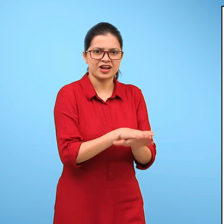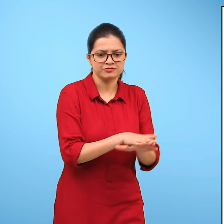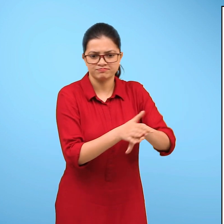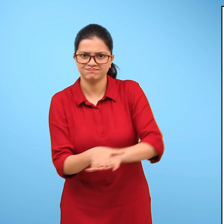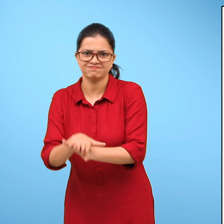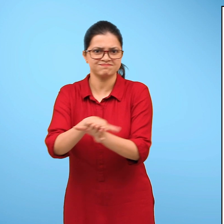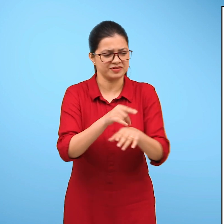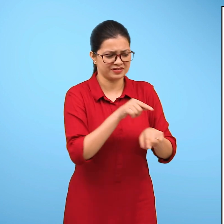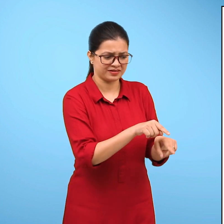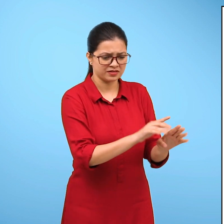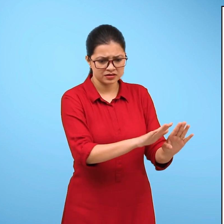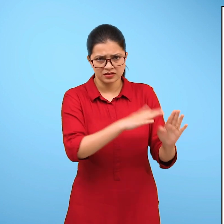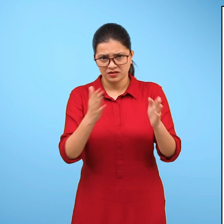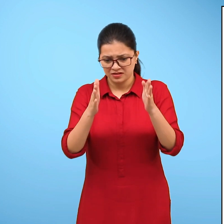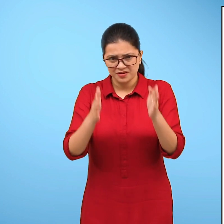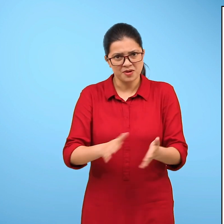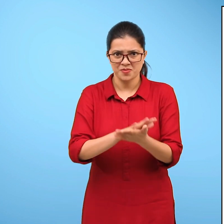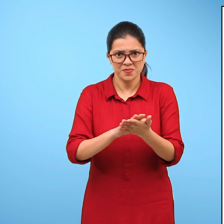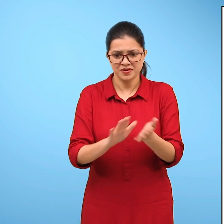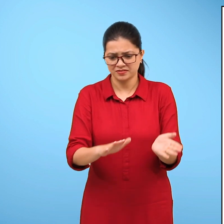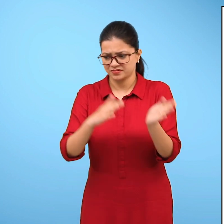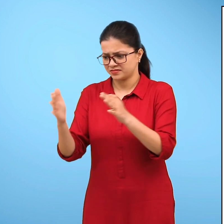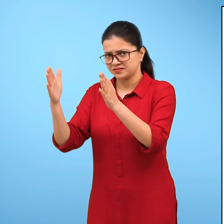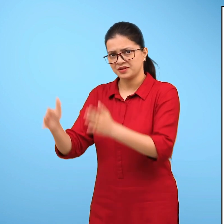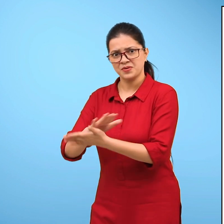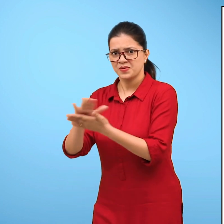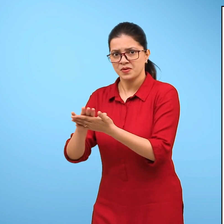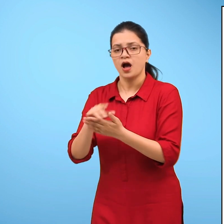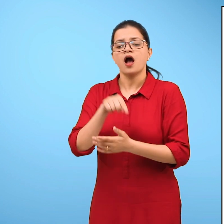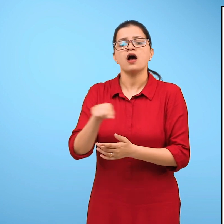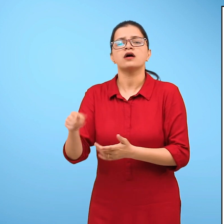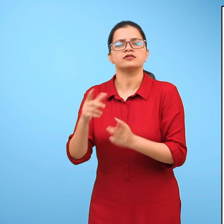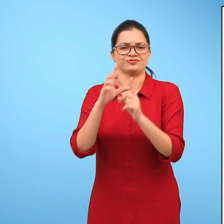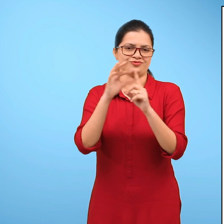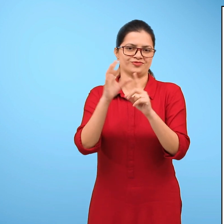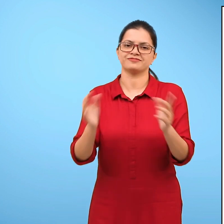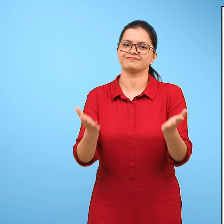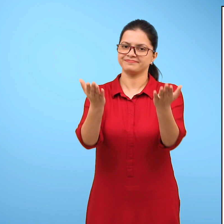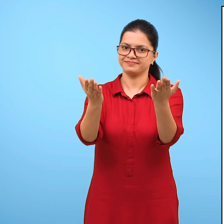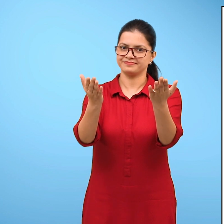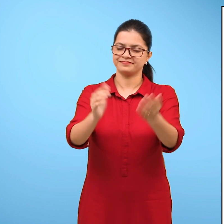Fish. These columns are left blank for you. Complete this table according to your